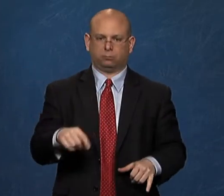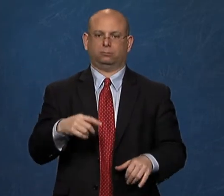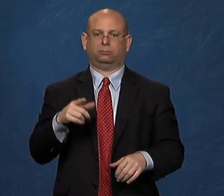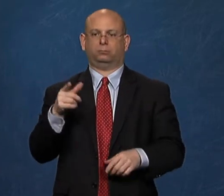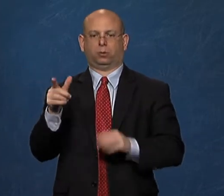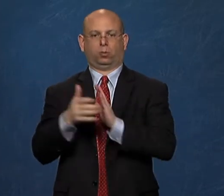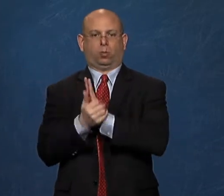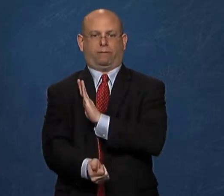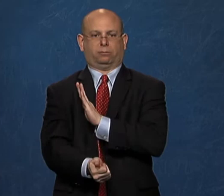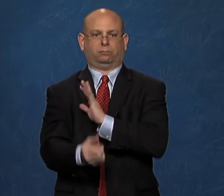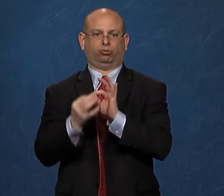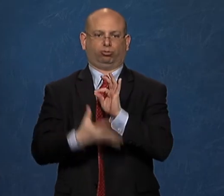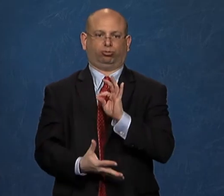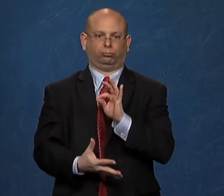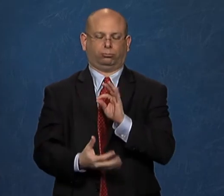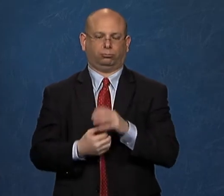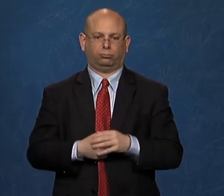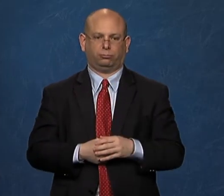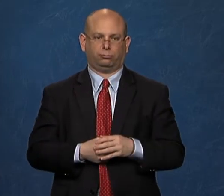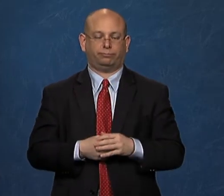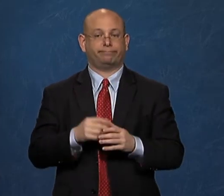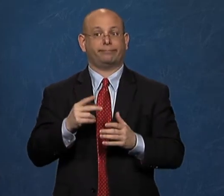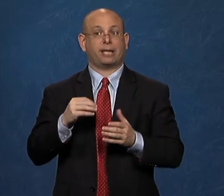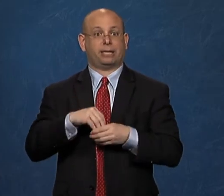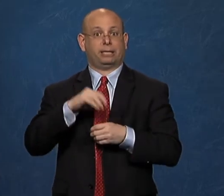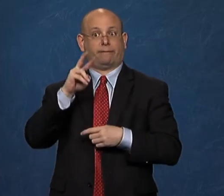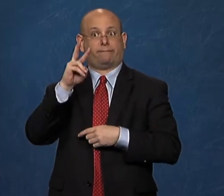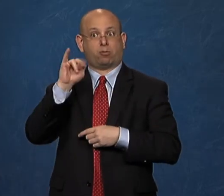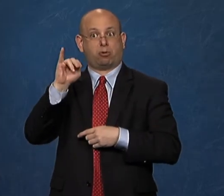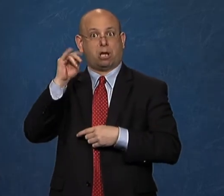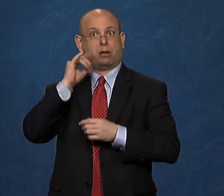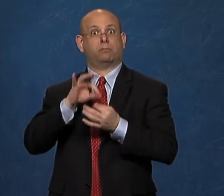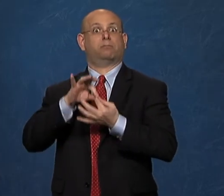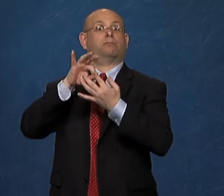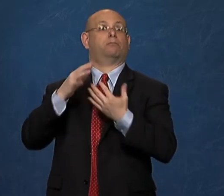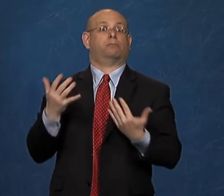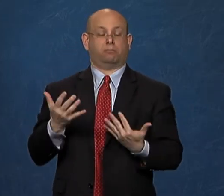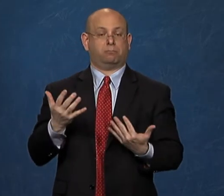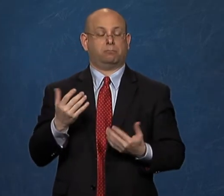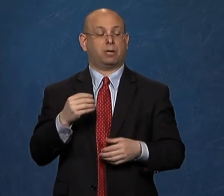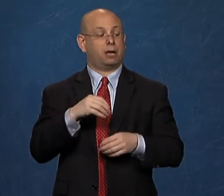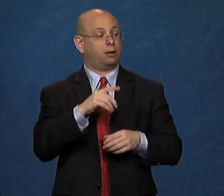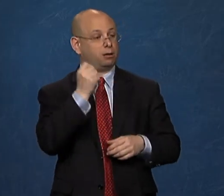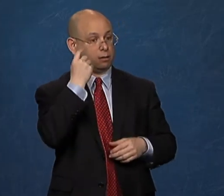whether or not the interpreter is live in person or being VRI interpretation is provided.